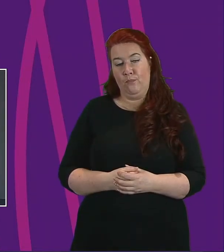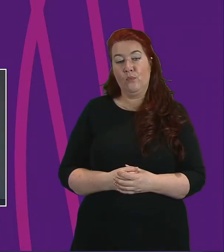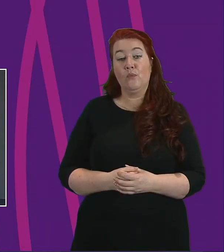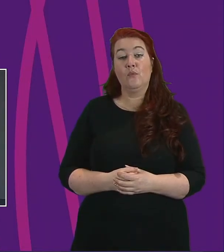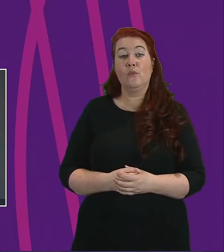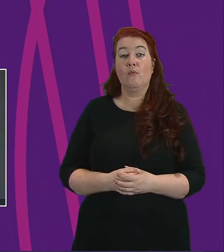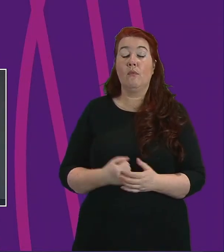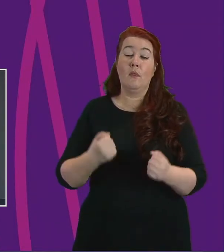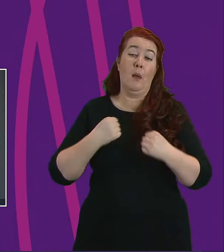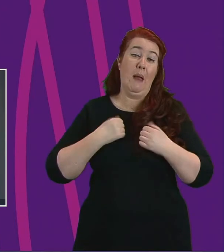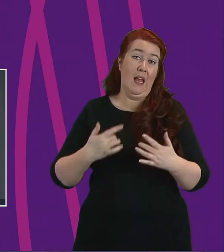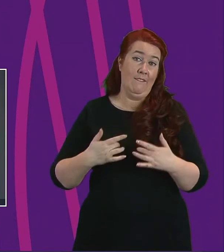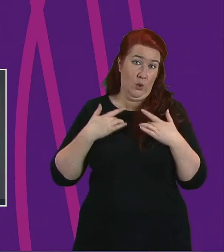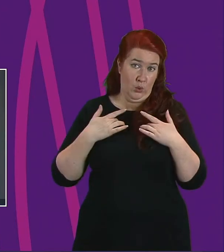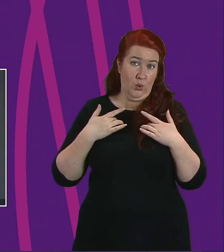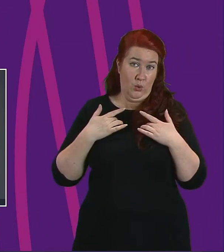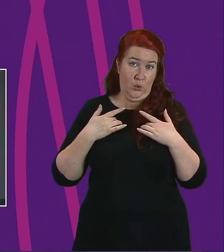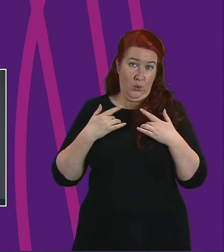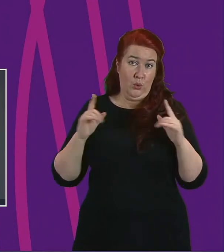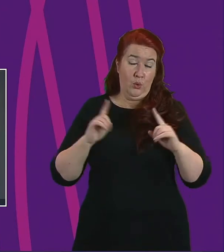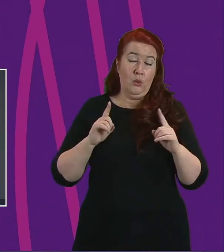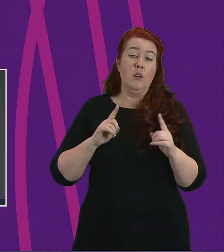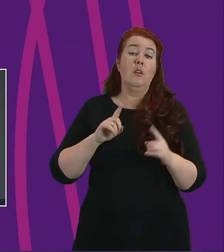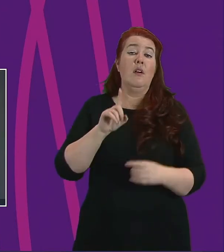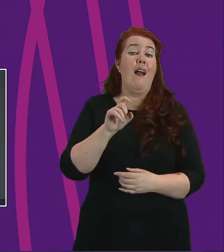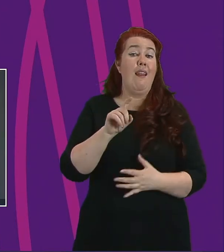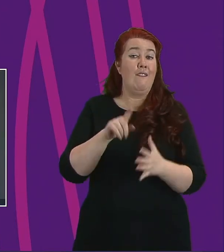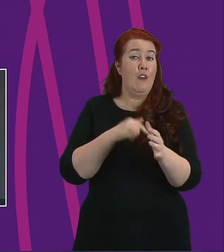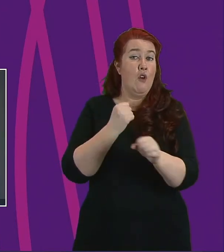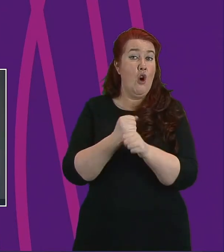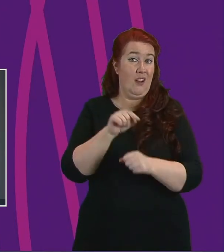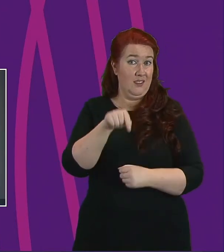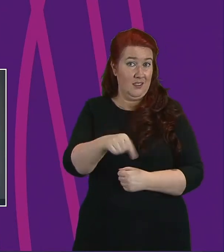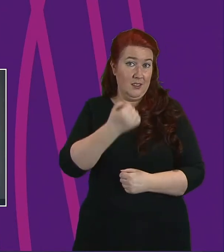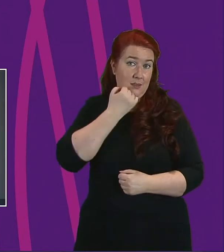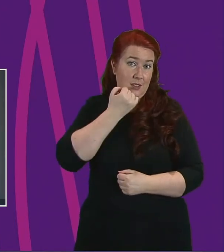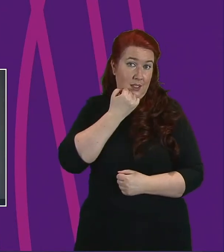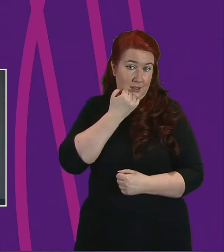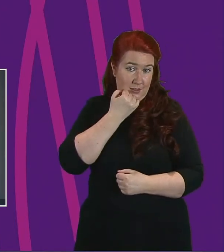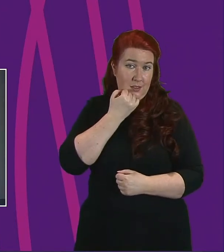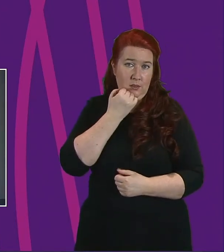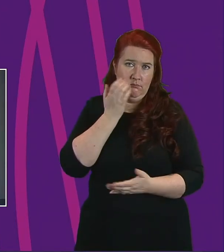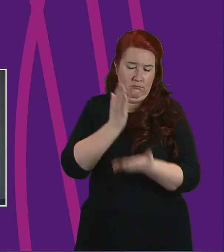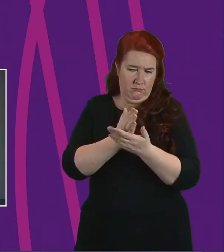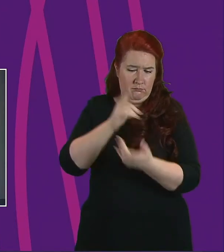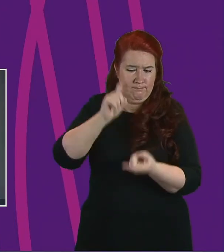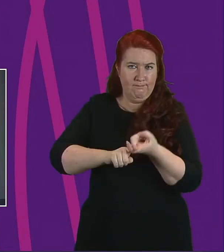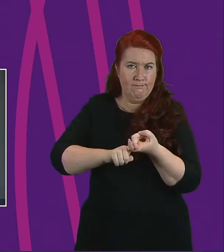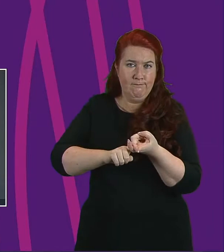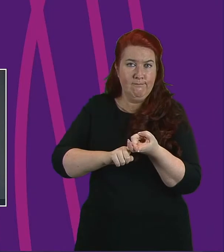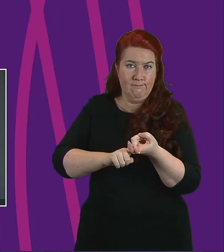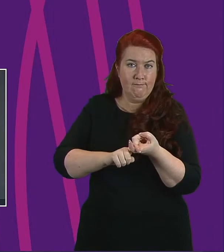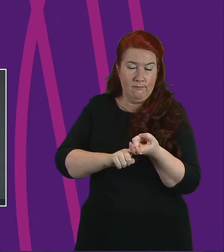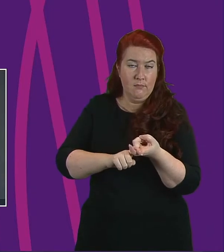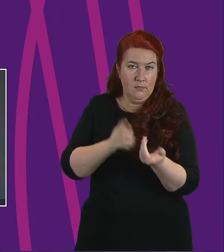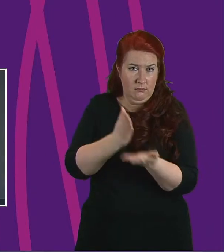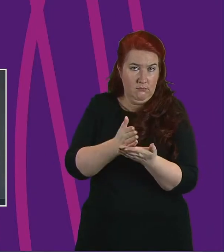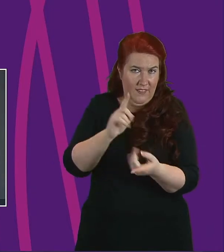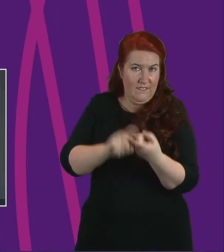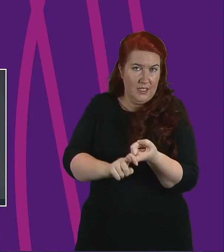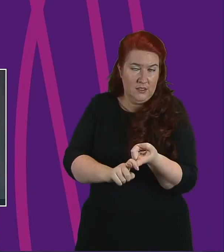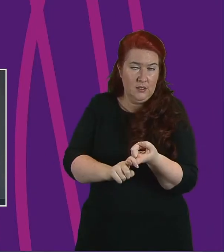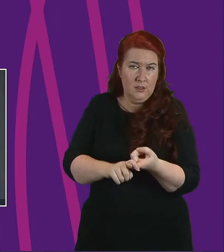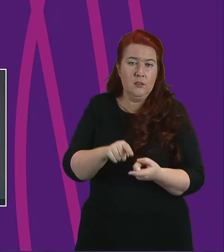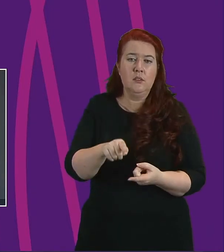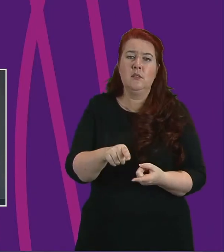My view is that the August 11th start date for the term is set in stone. I cannot